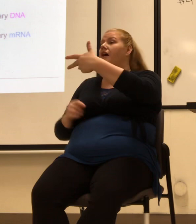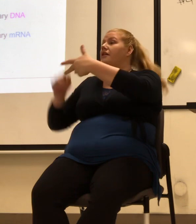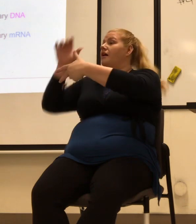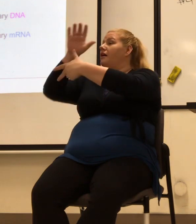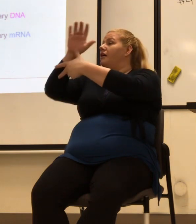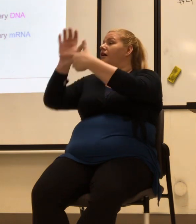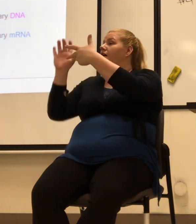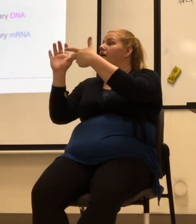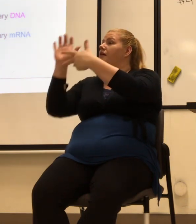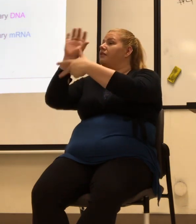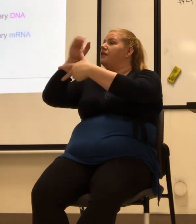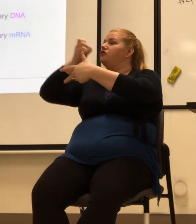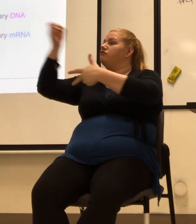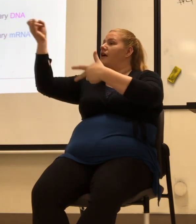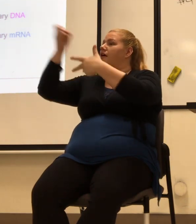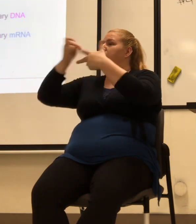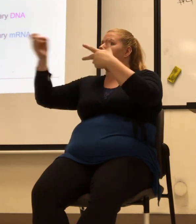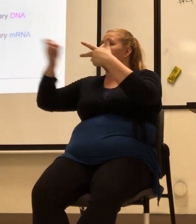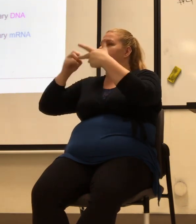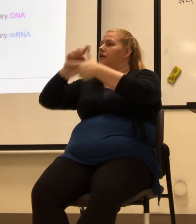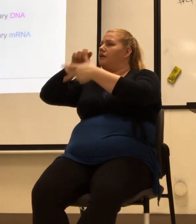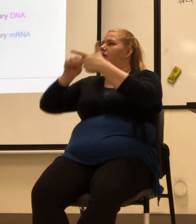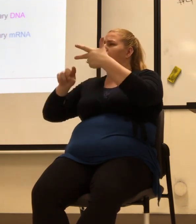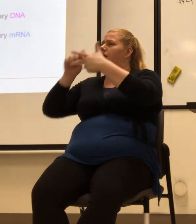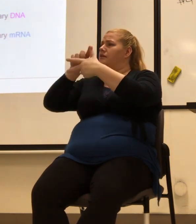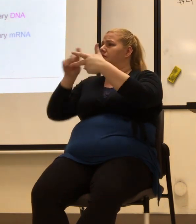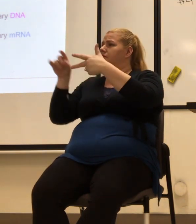codon. Aren't they the same?